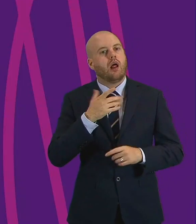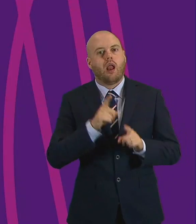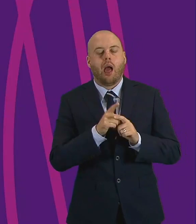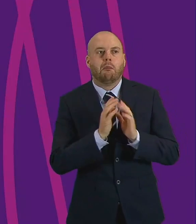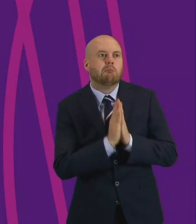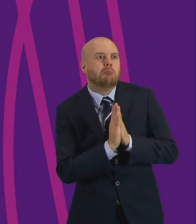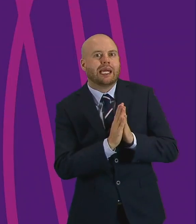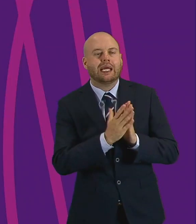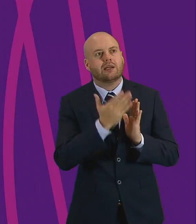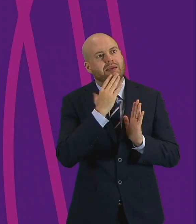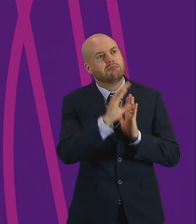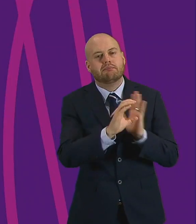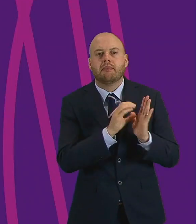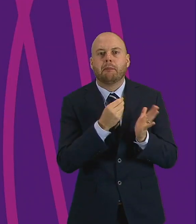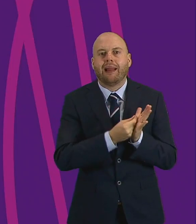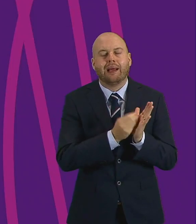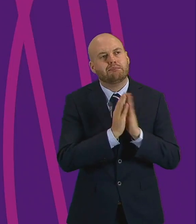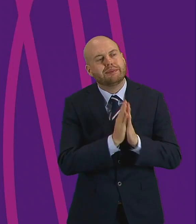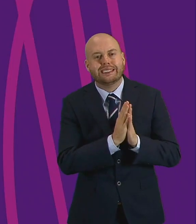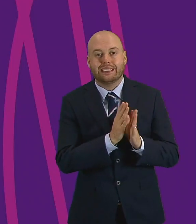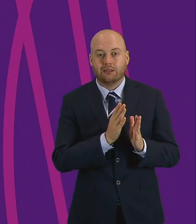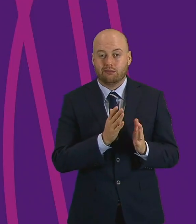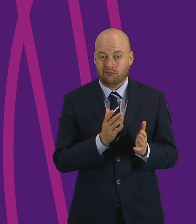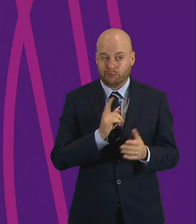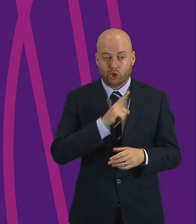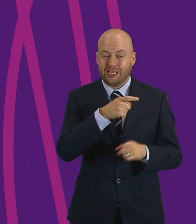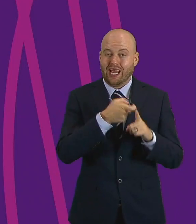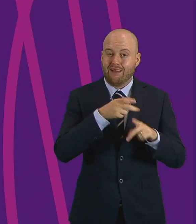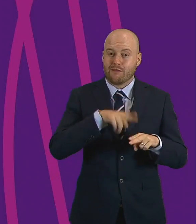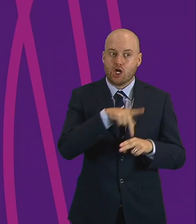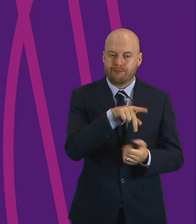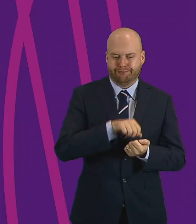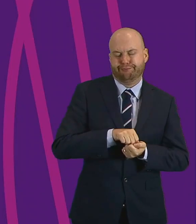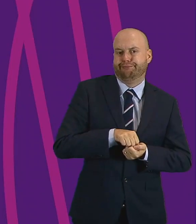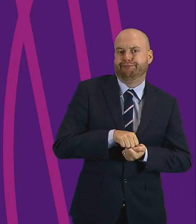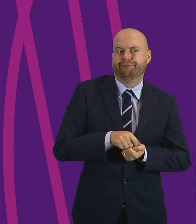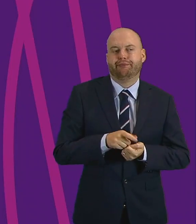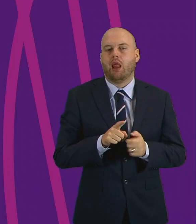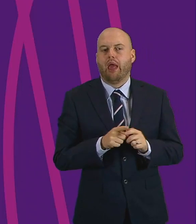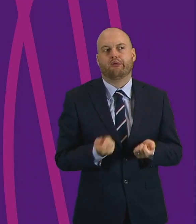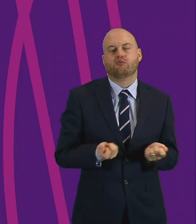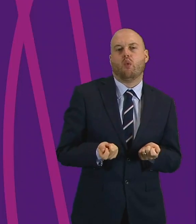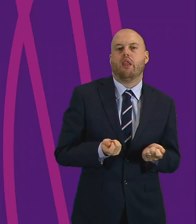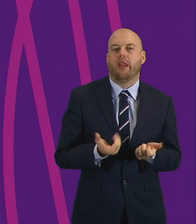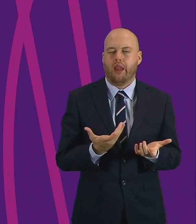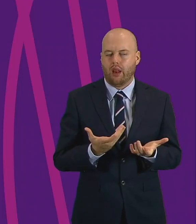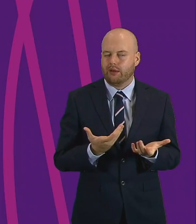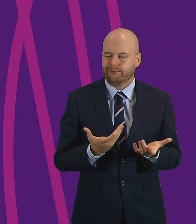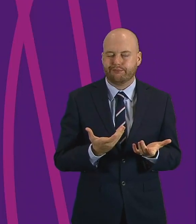Overall, UK-wide, there's been an enormous package of measures put in place to help